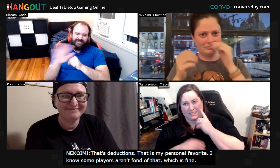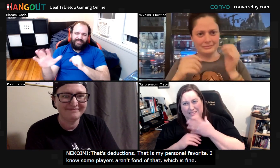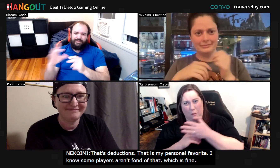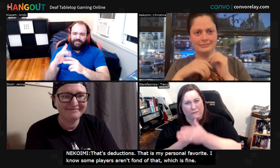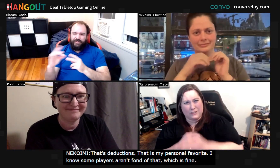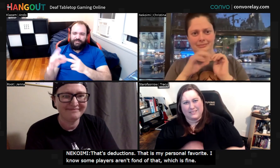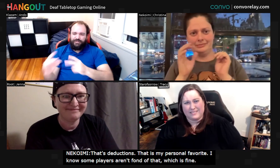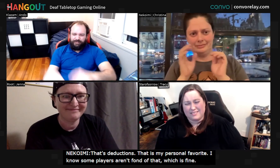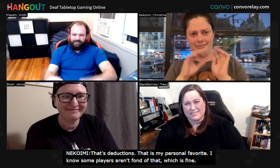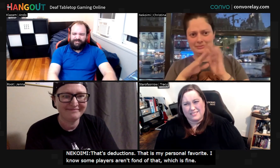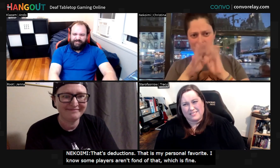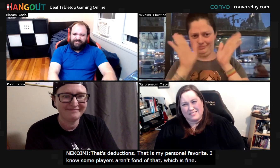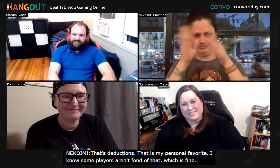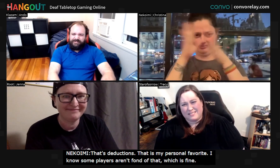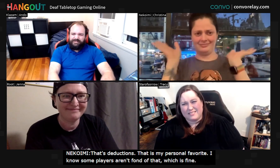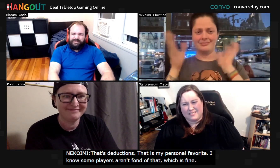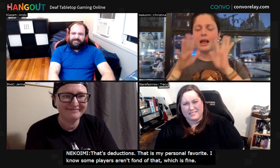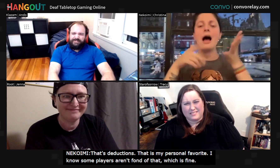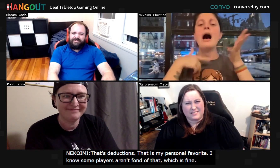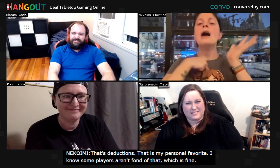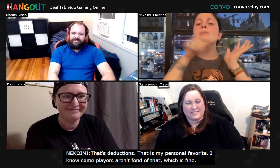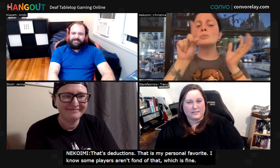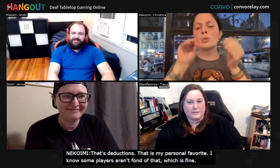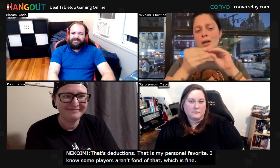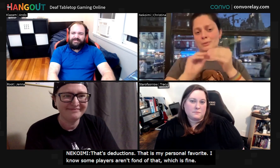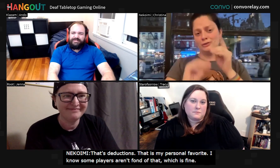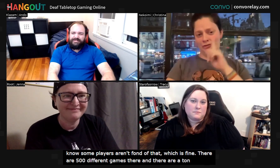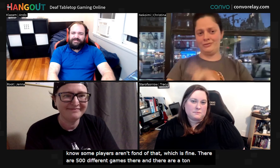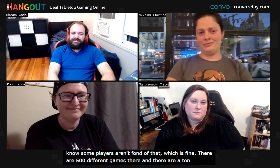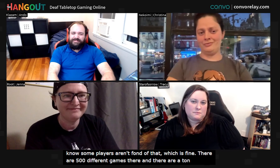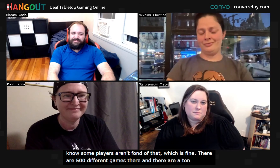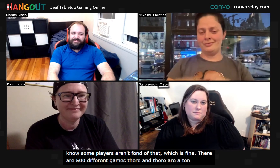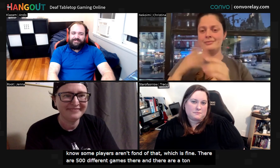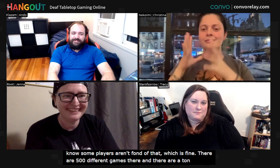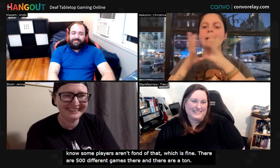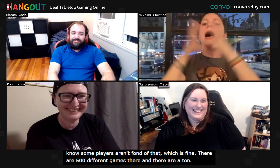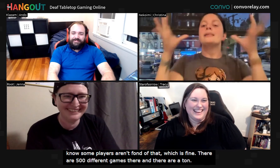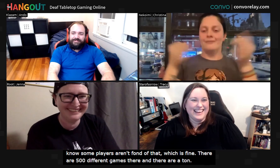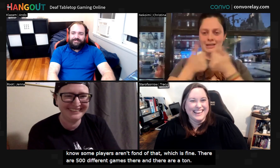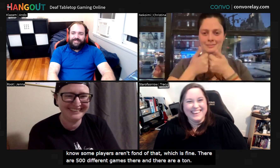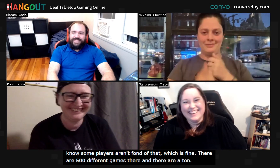a ton of Yeah, games there's plenty of there. options. And I don't do numbers.